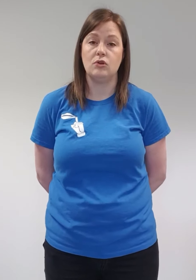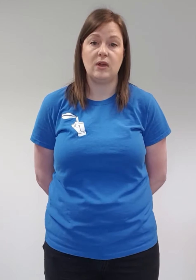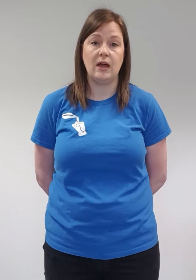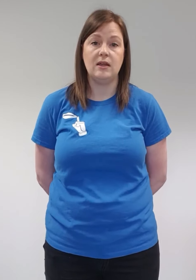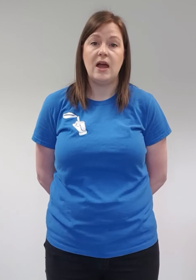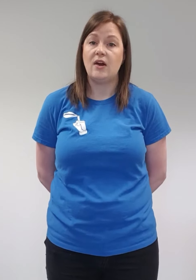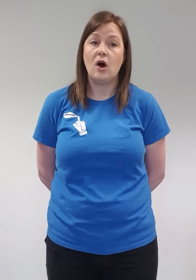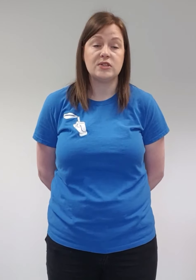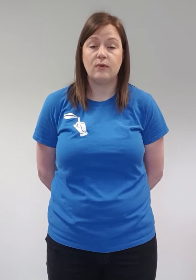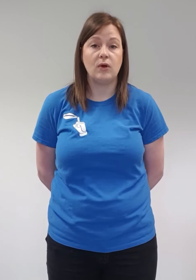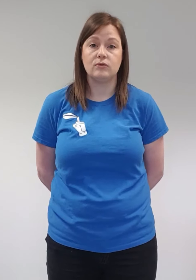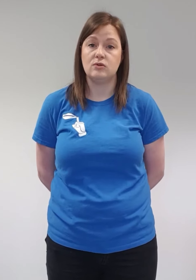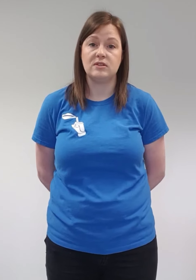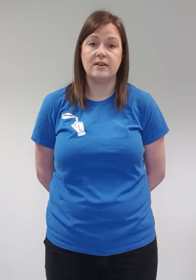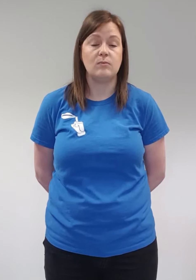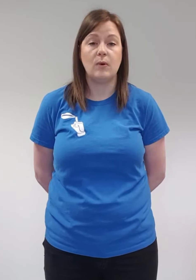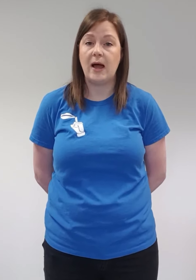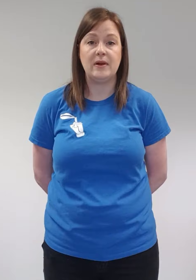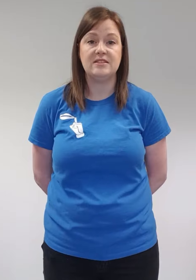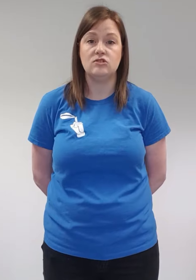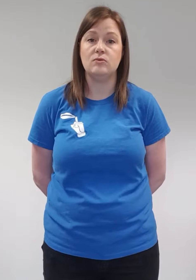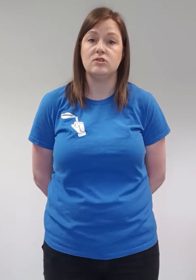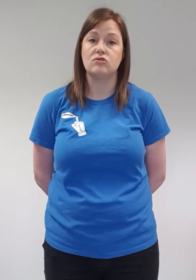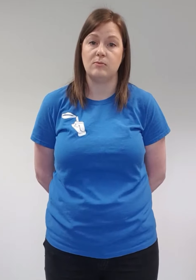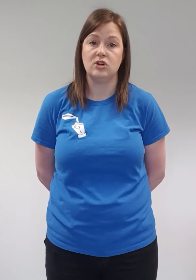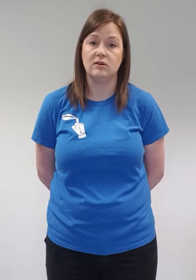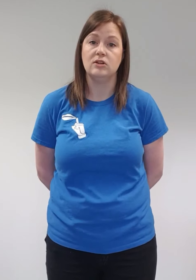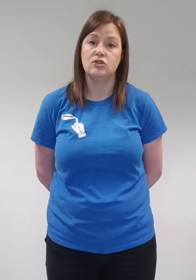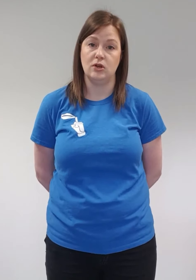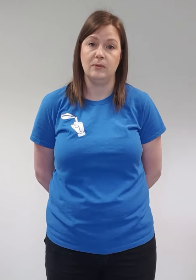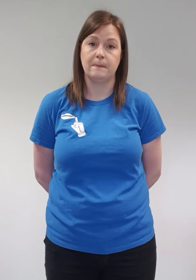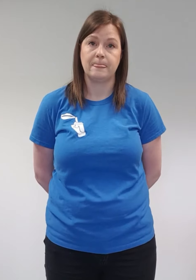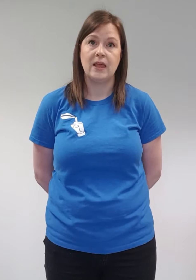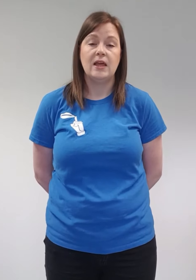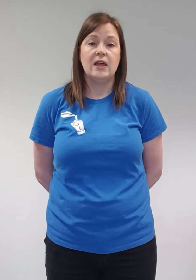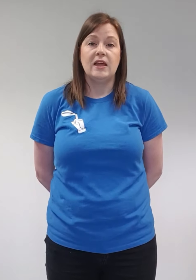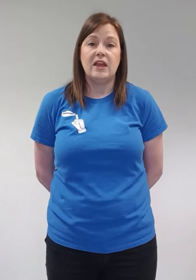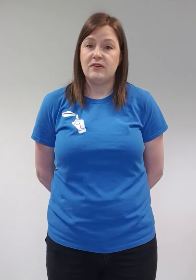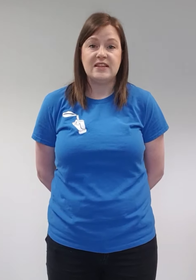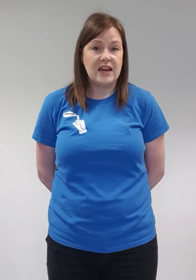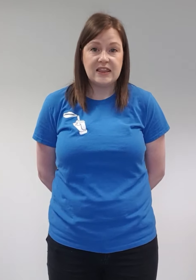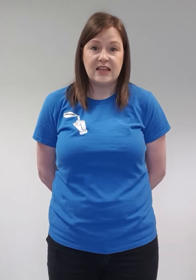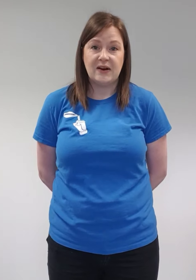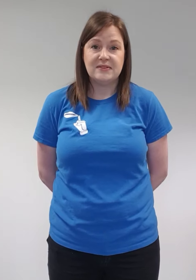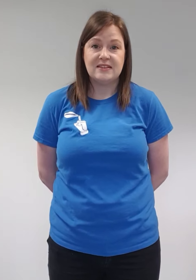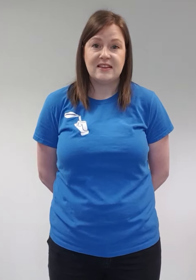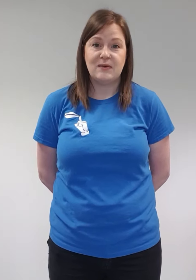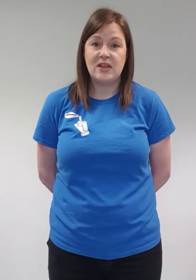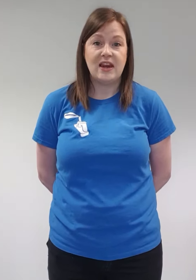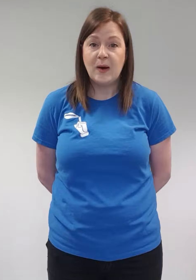business@signalong.org.uk and ask for 1 or 2 signs, and we'll happily send you the description too. If there is anything else that we can help